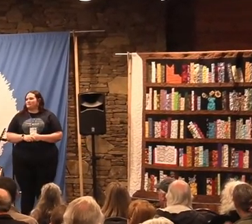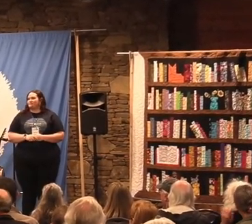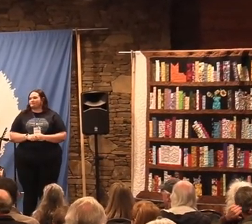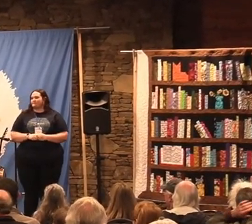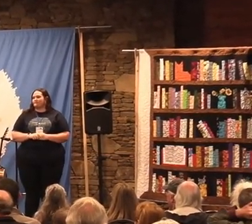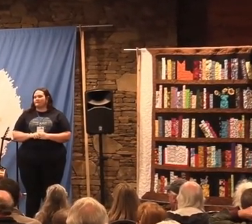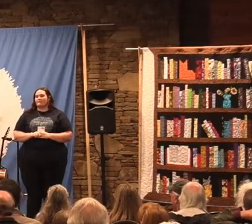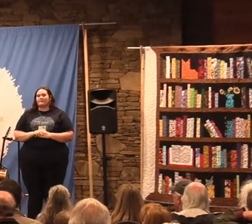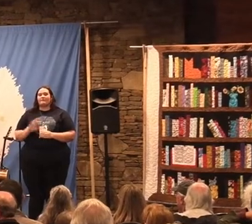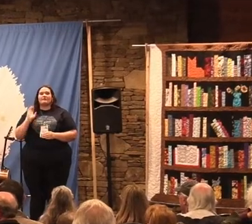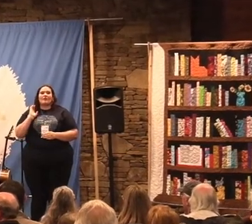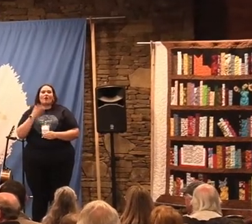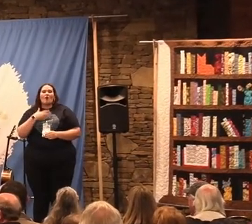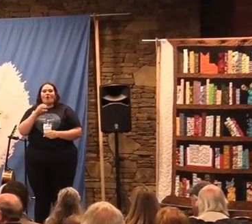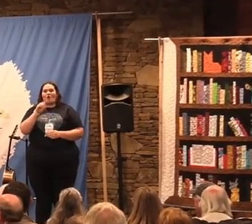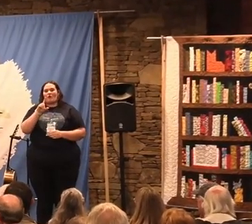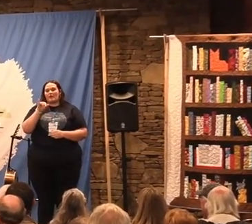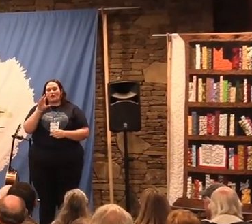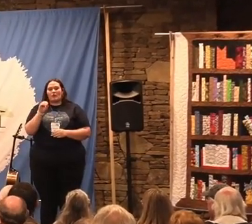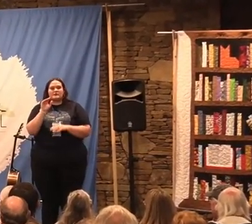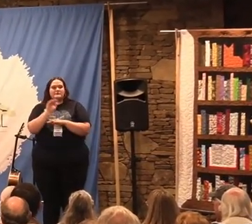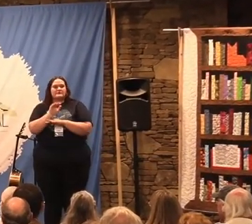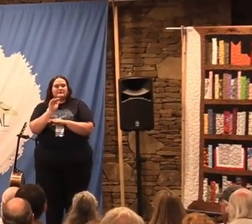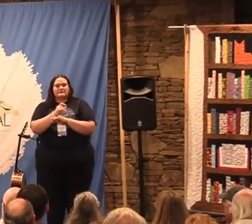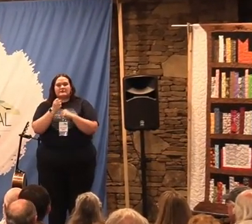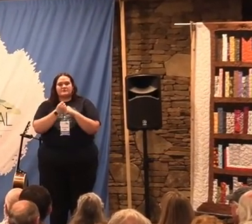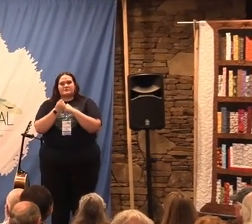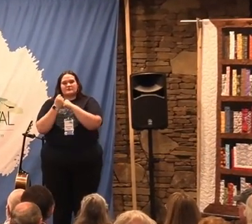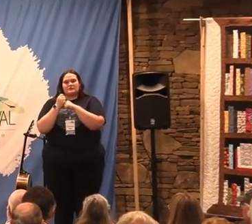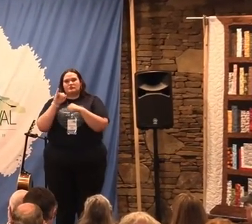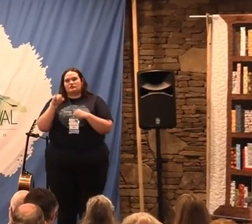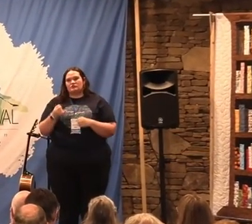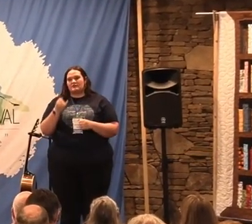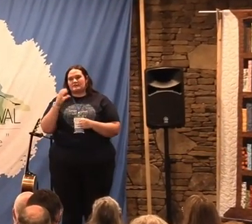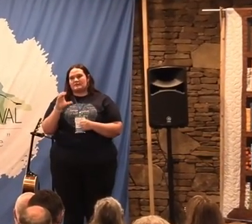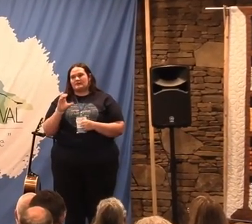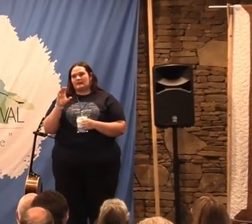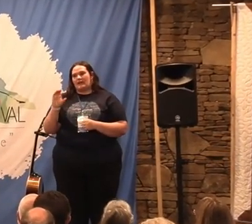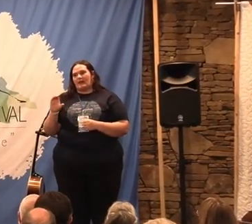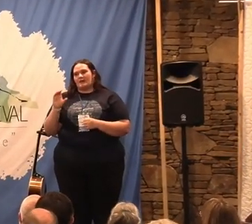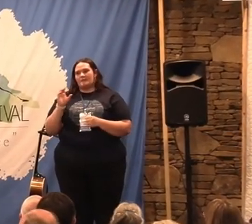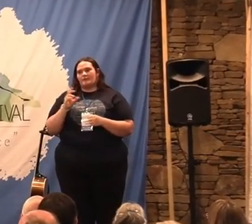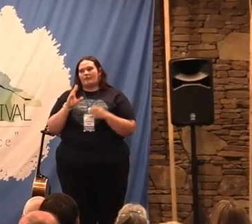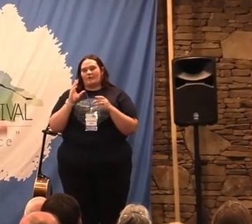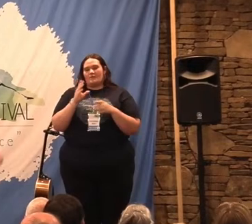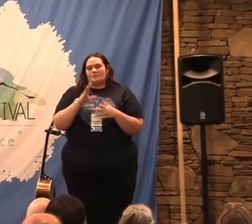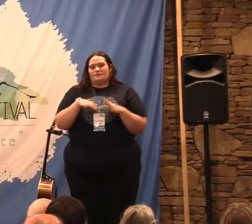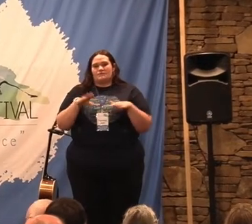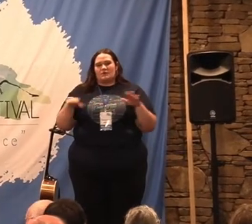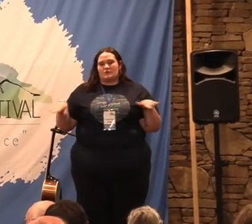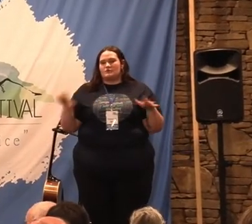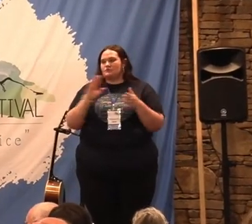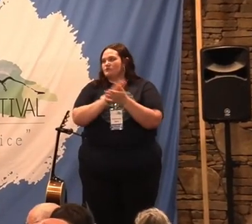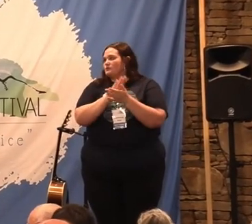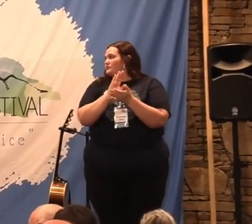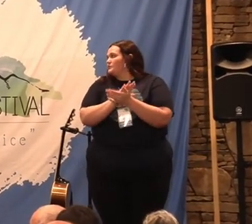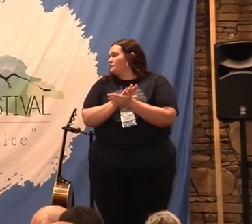Our olio tonight is being sponsored by the John C. Campbell Folk School. Yay!